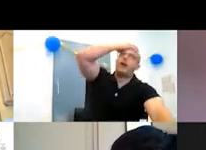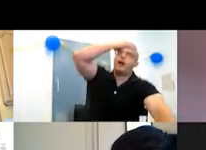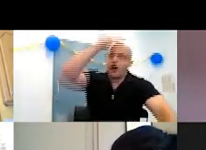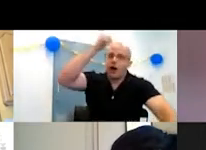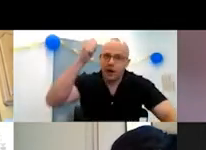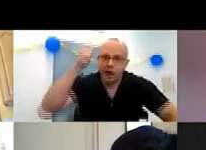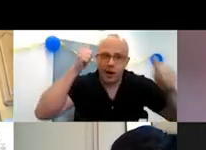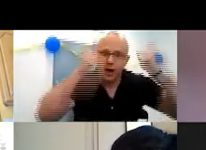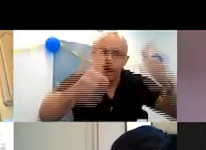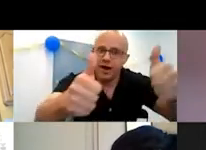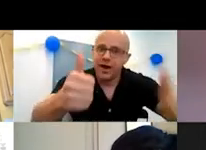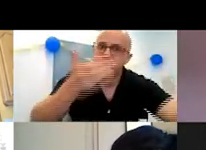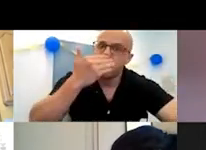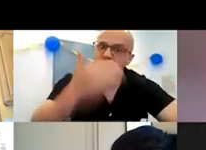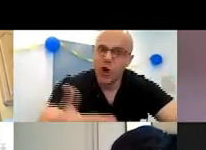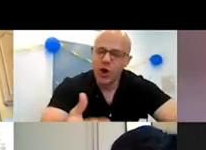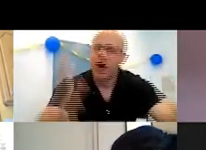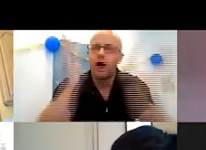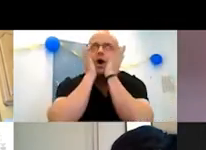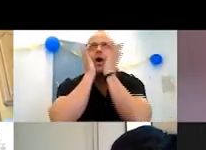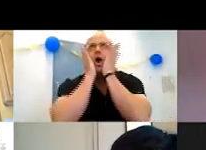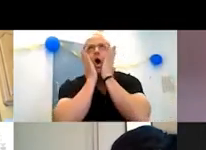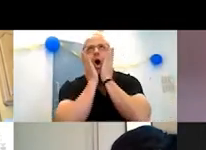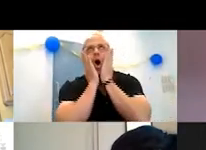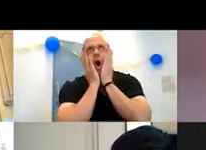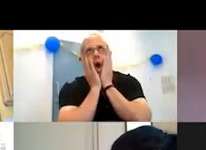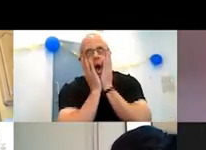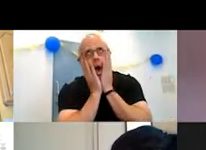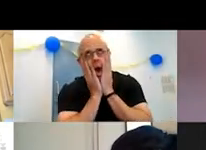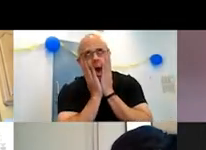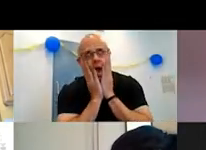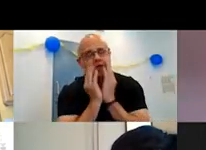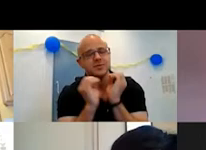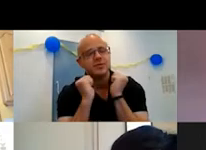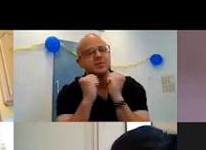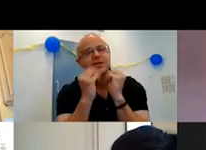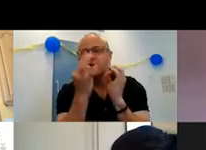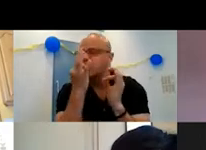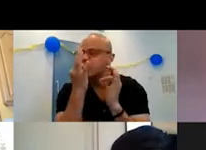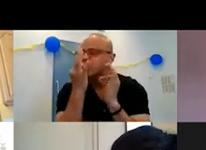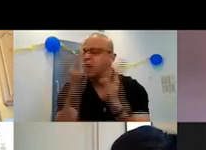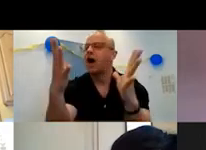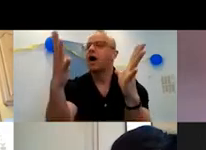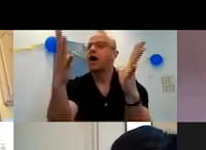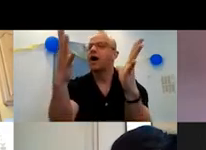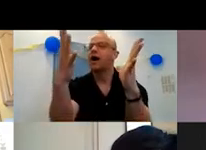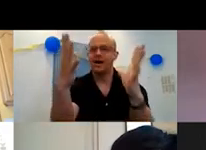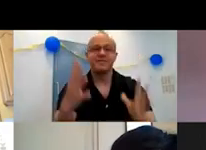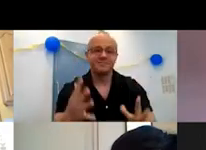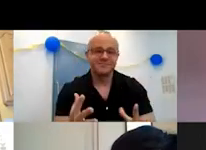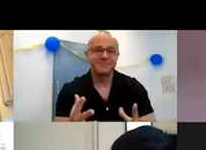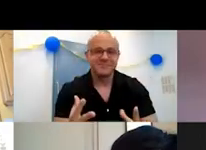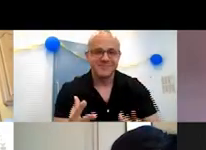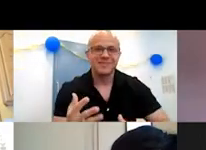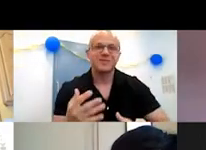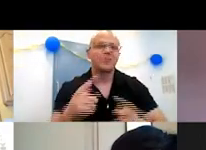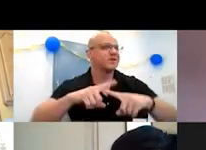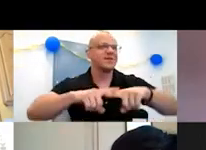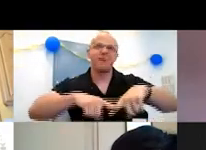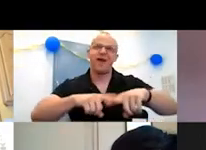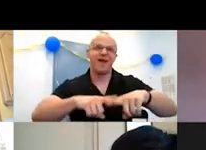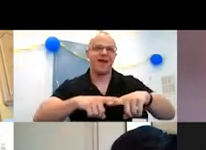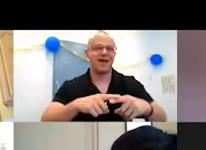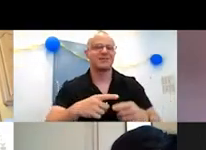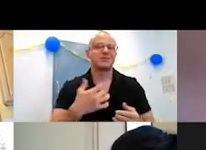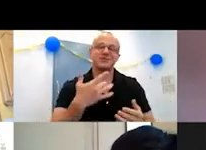Oh my gosh, wow, this is amazing. This food is so good. They show it in the face and the hands and the body, and they just show all